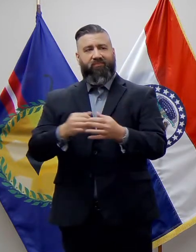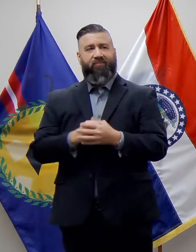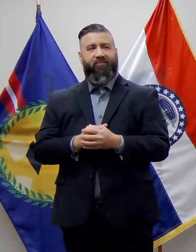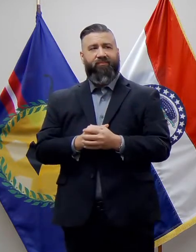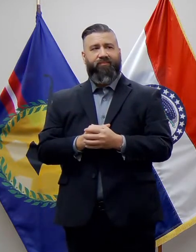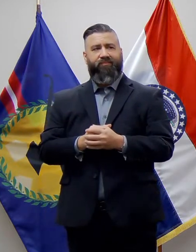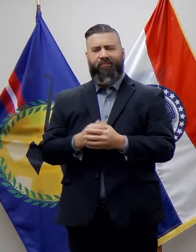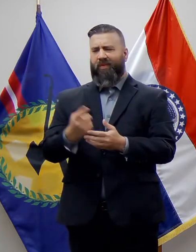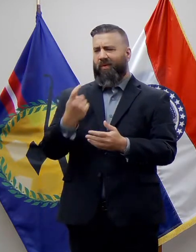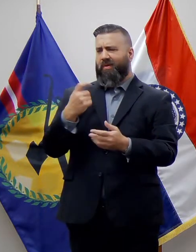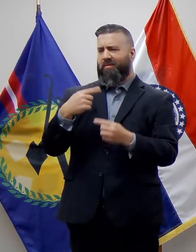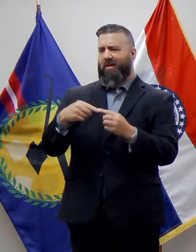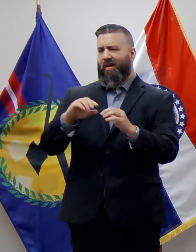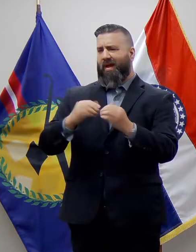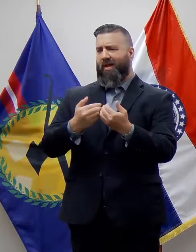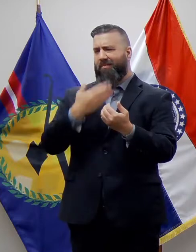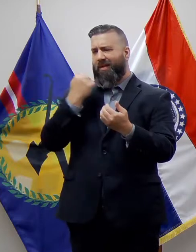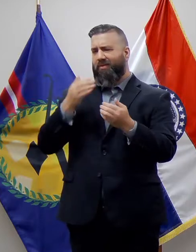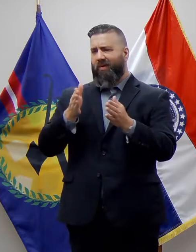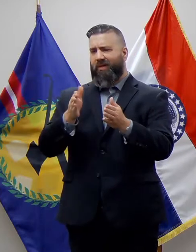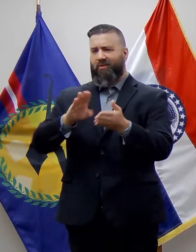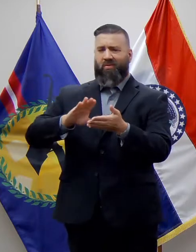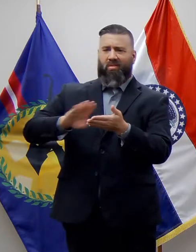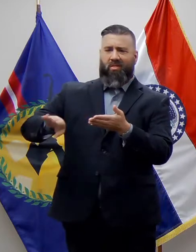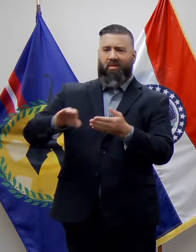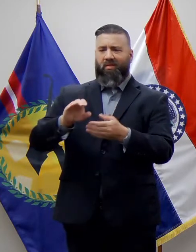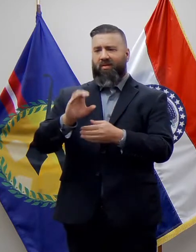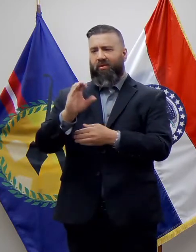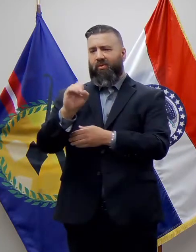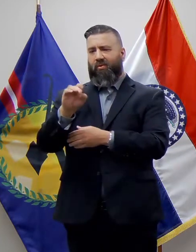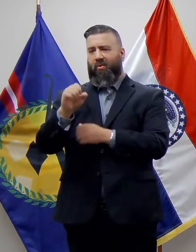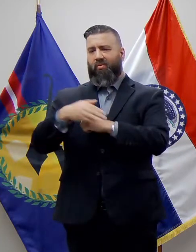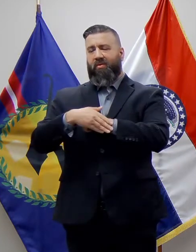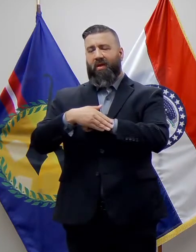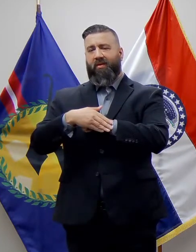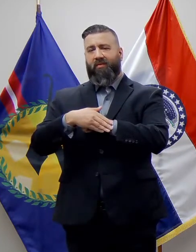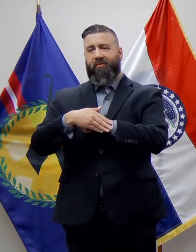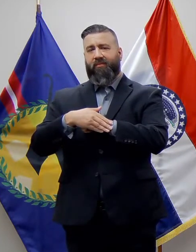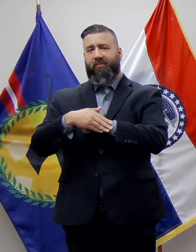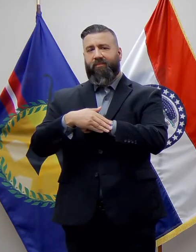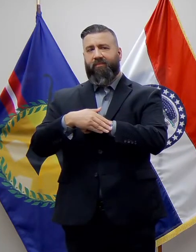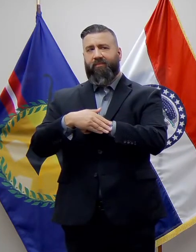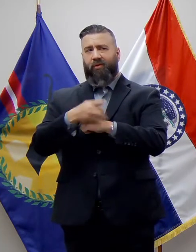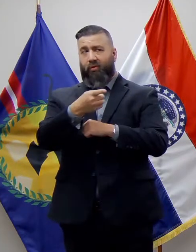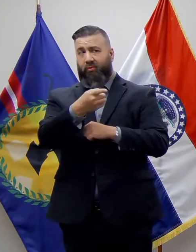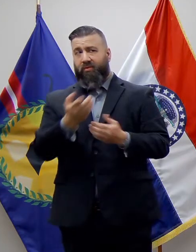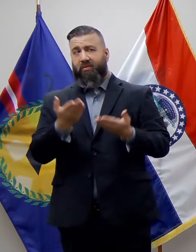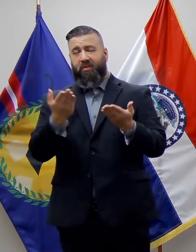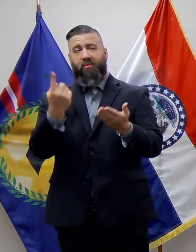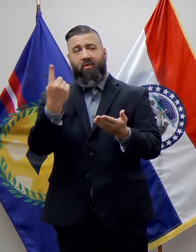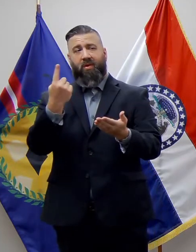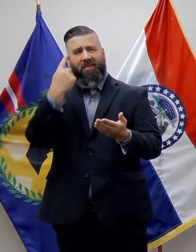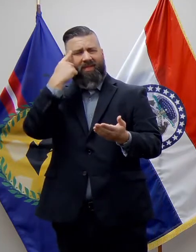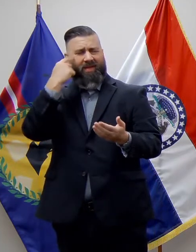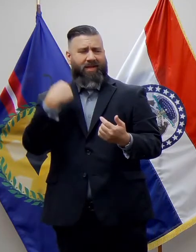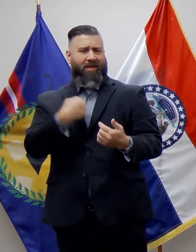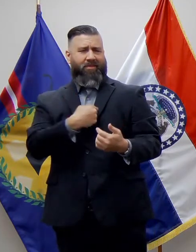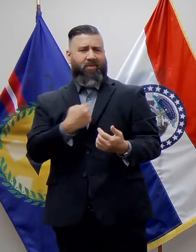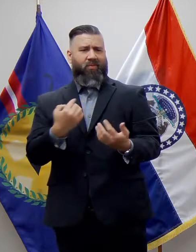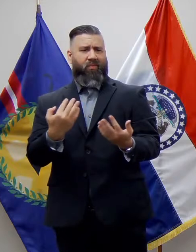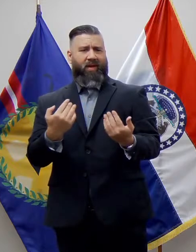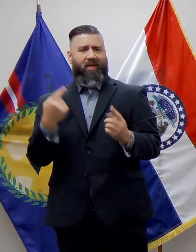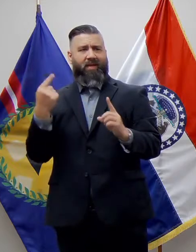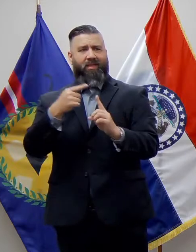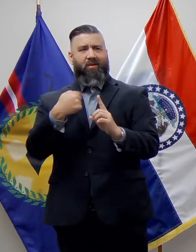the Cole County ruling, and you suggested one. I think I'll wait until